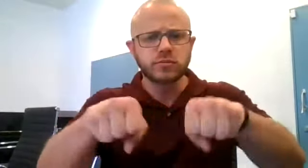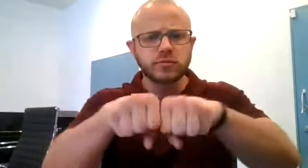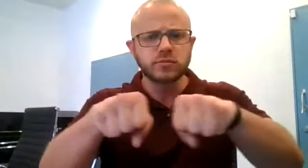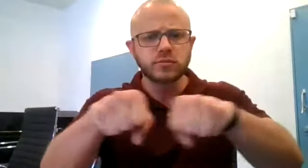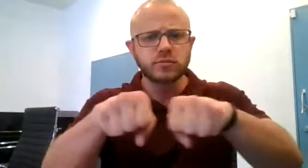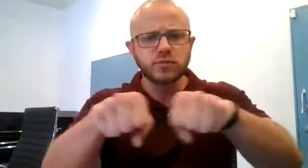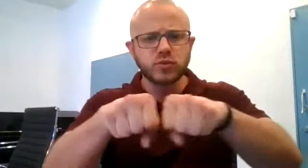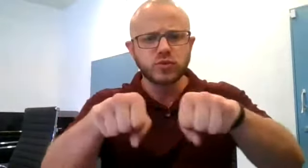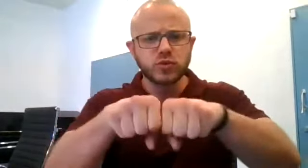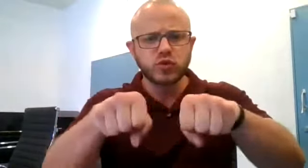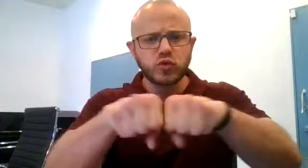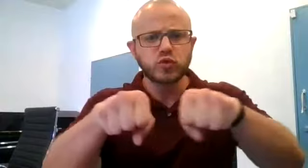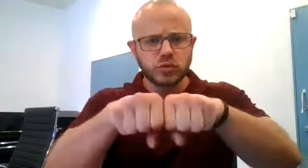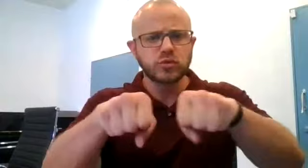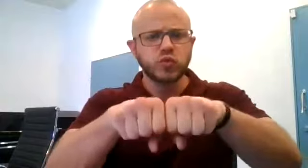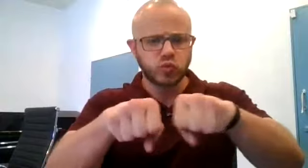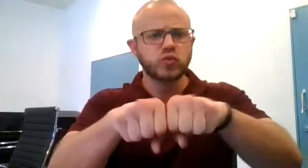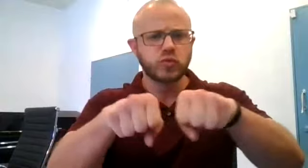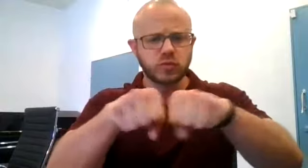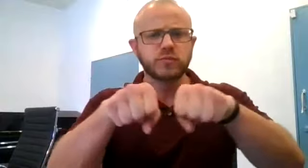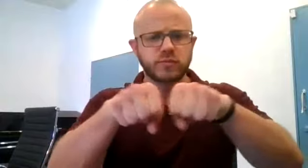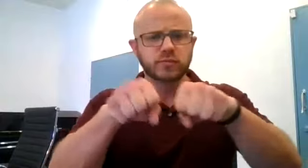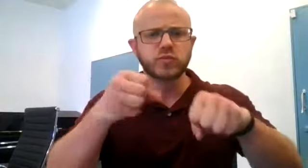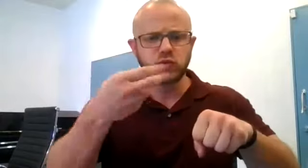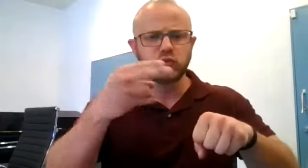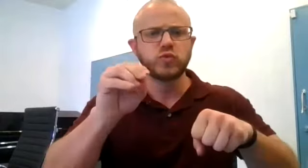Shoes. These are shoes.